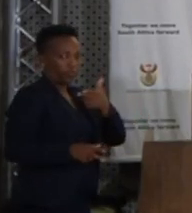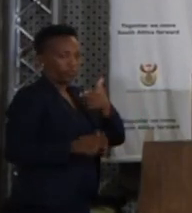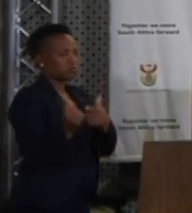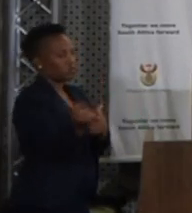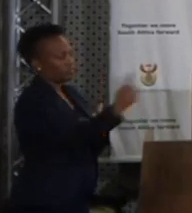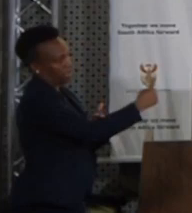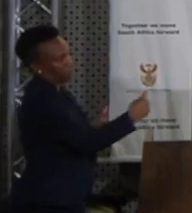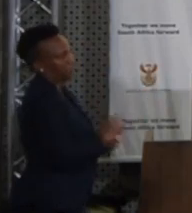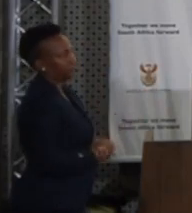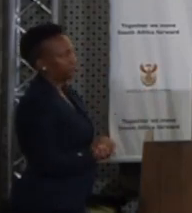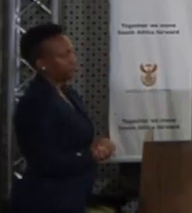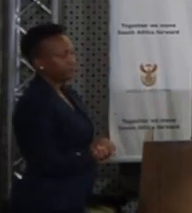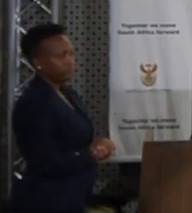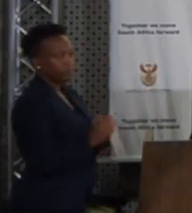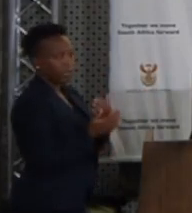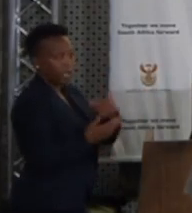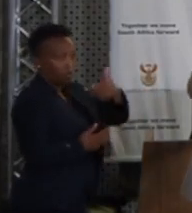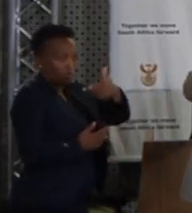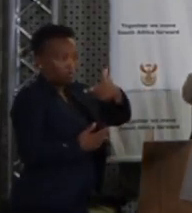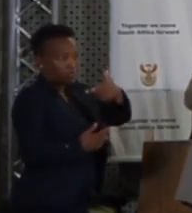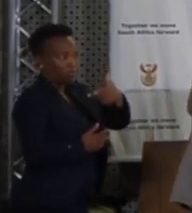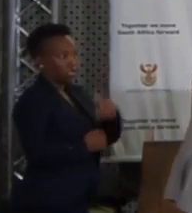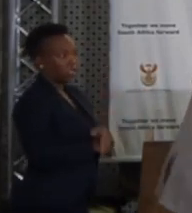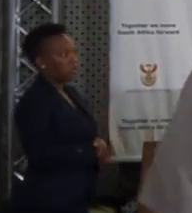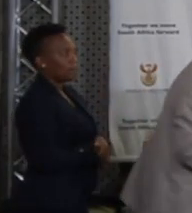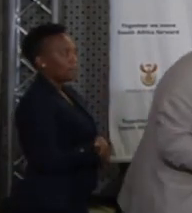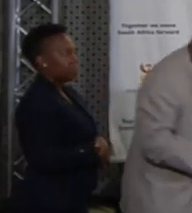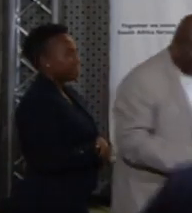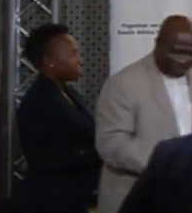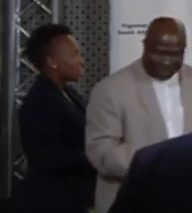colleagues. Can you catch him? You can't. Come this side, ma'am.